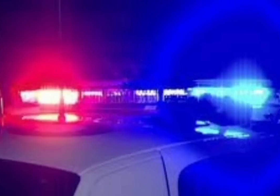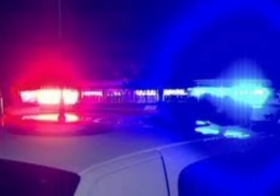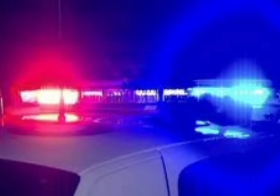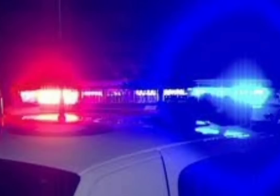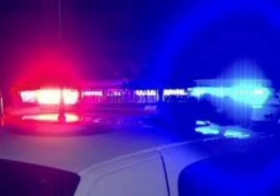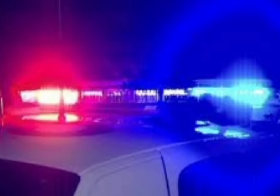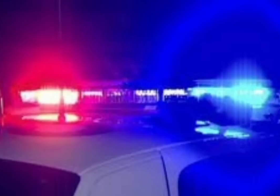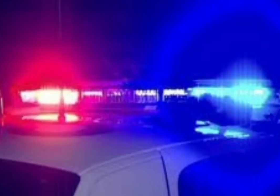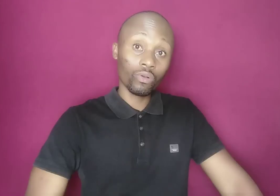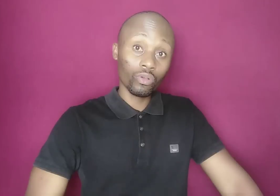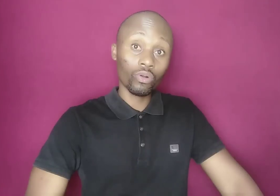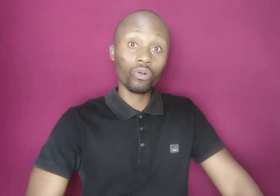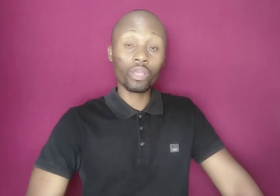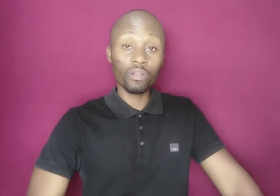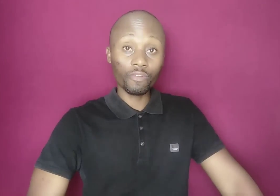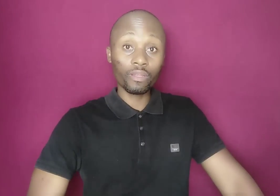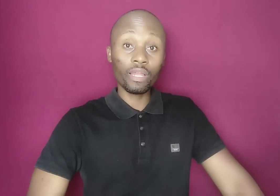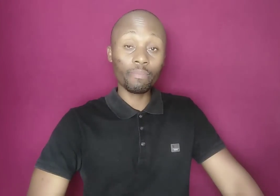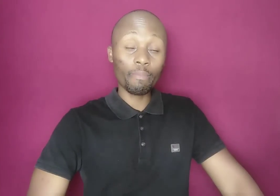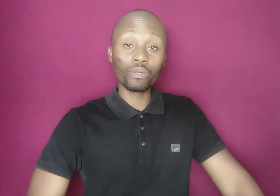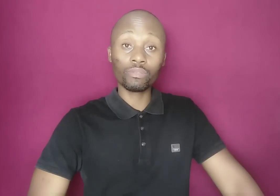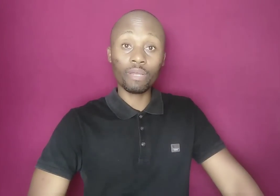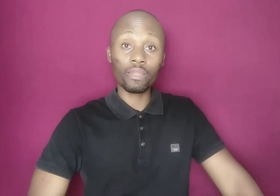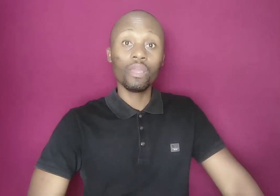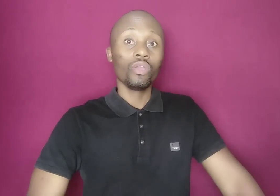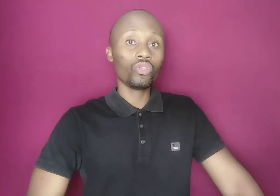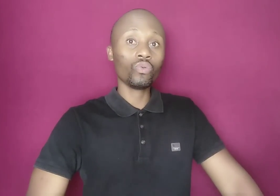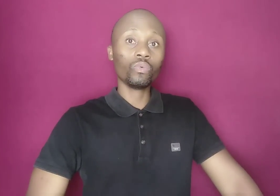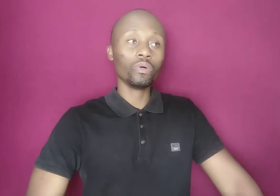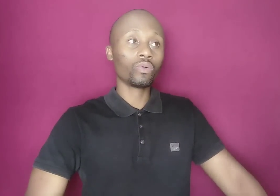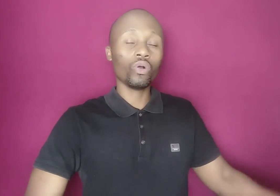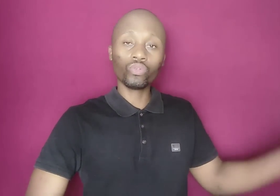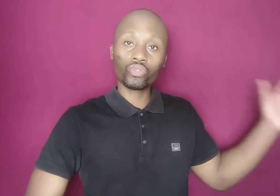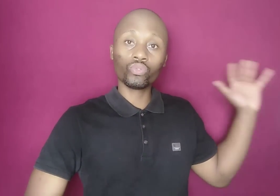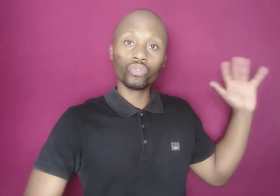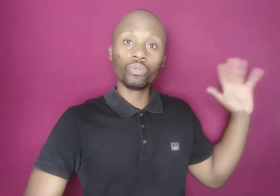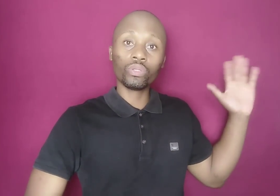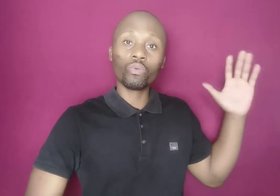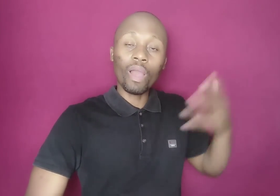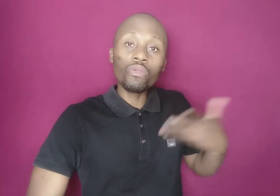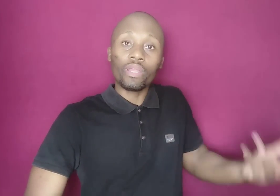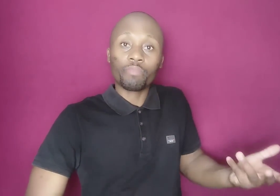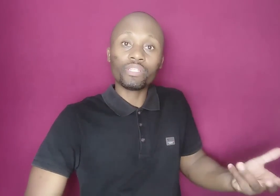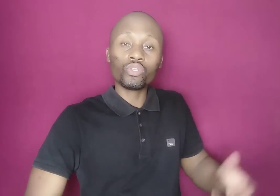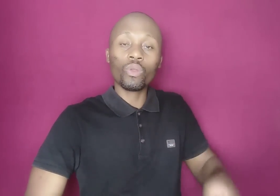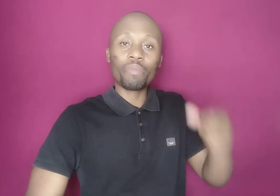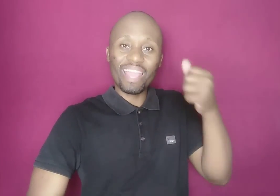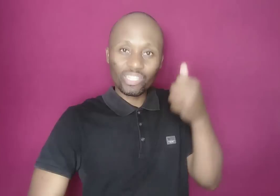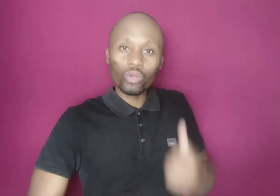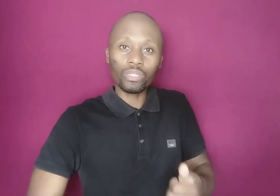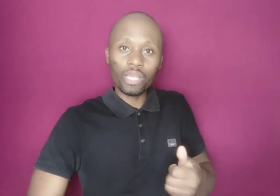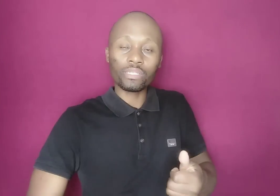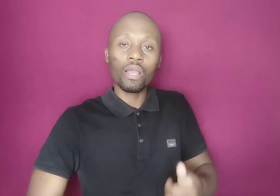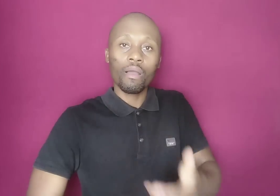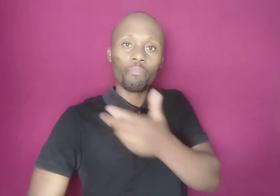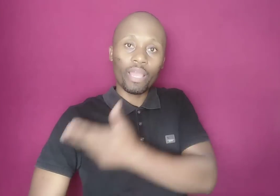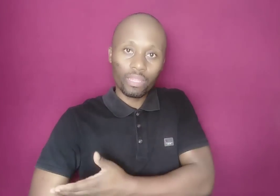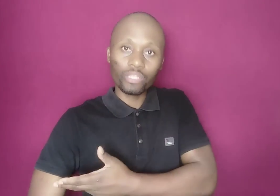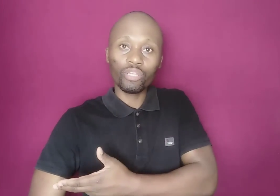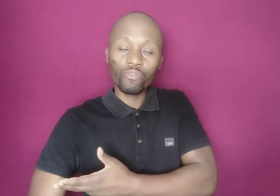you and your girlfriend, Nandipa Makotumane, you will go to, while you're in prison, you will be escorted by the